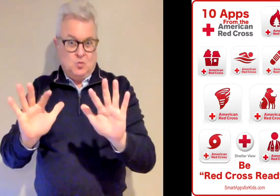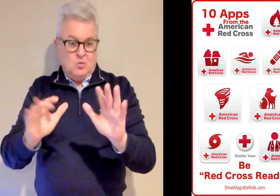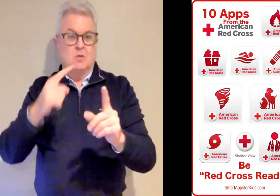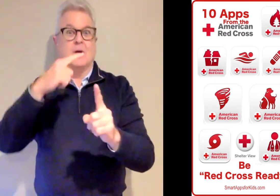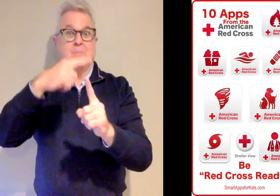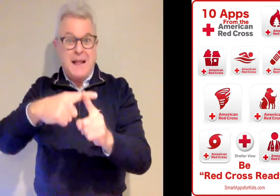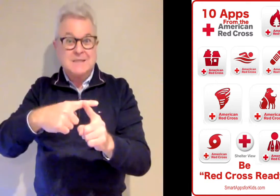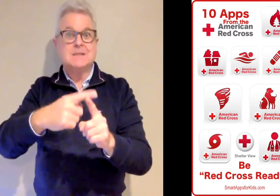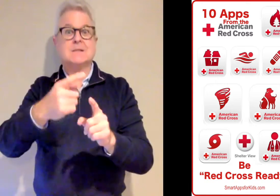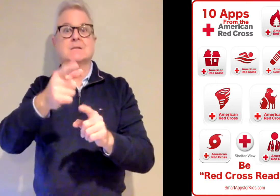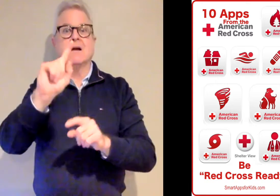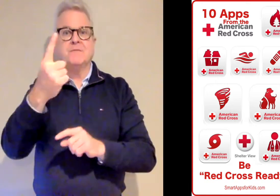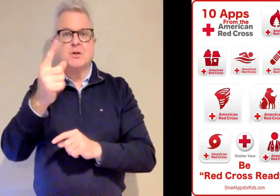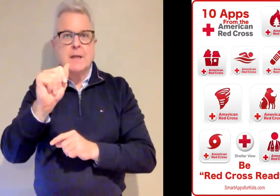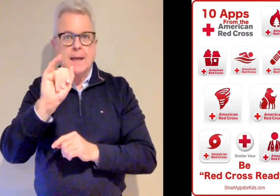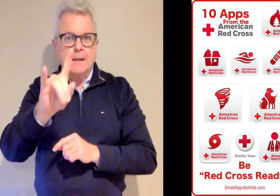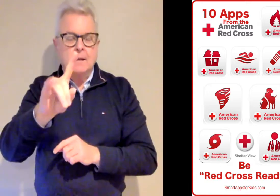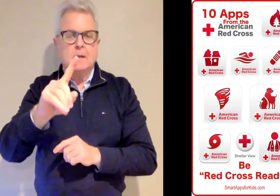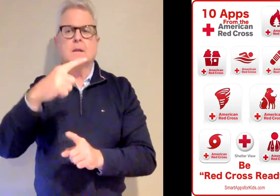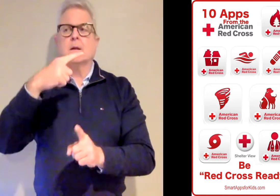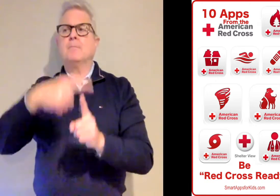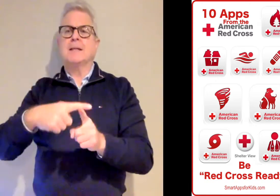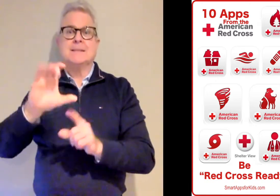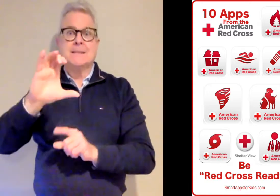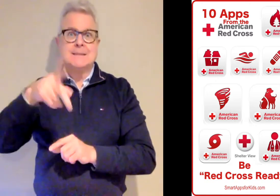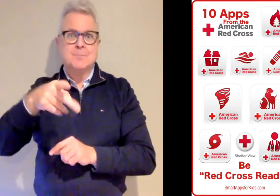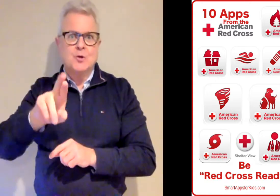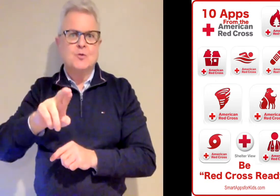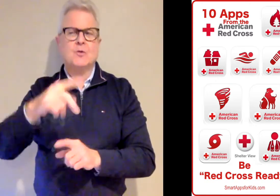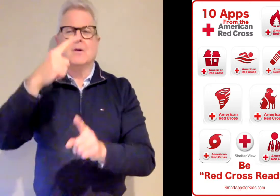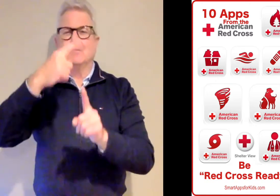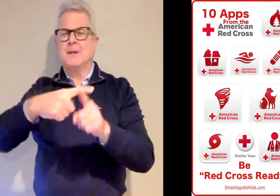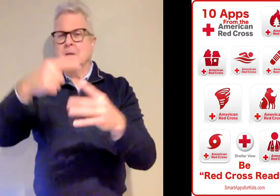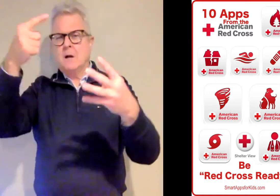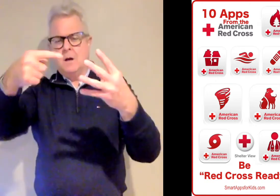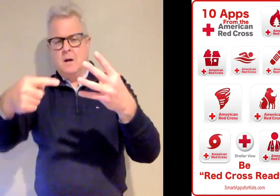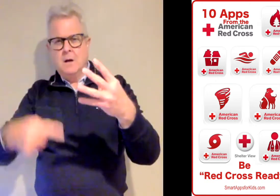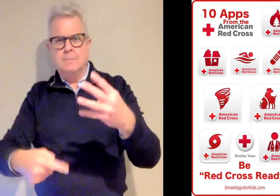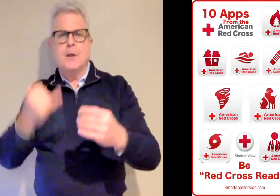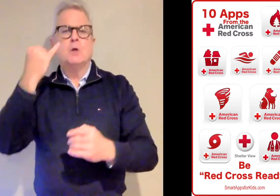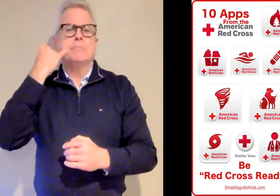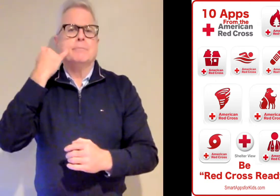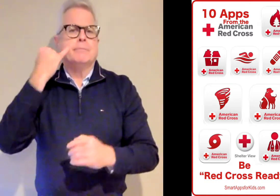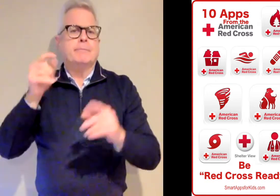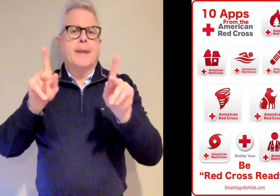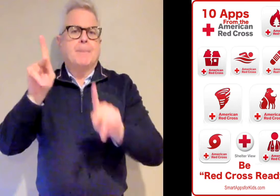disasters, cold weather. And in addition, they have information related to first aid, CPR.